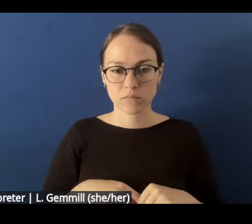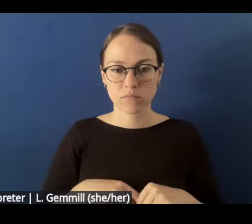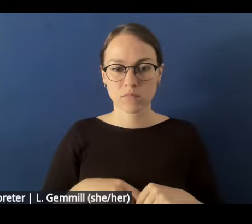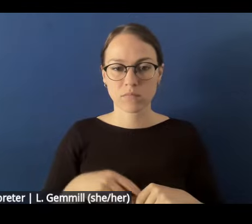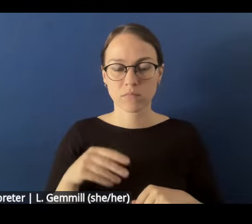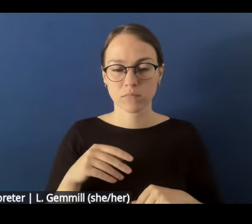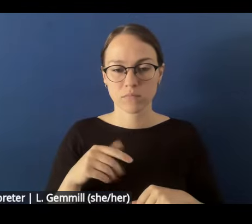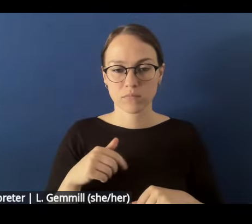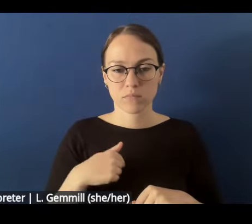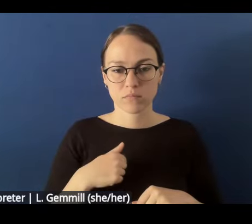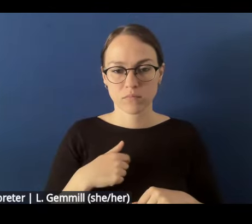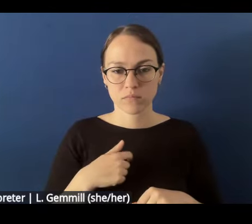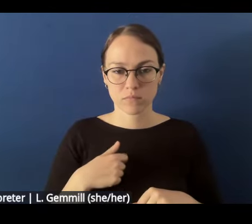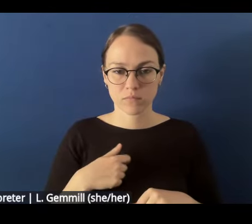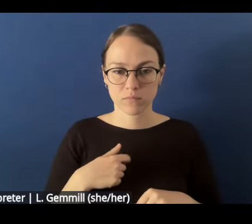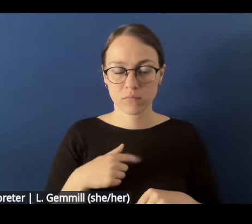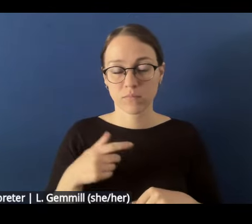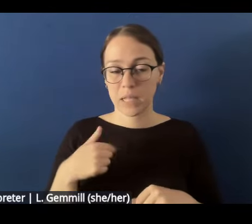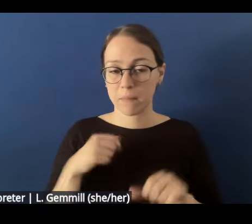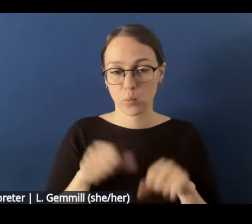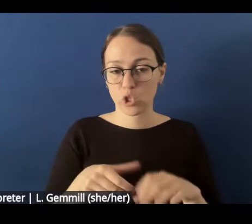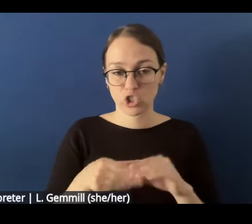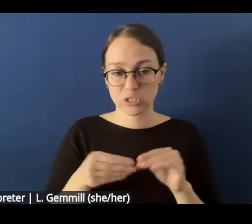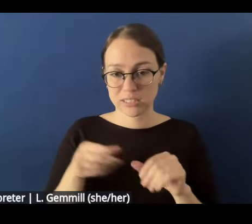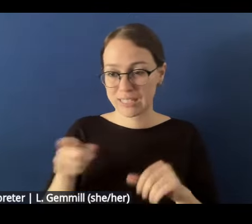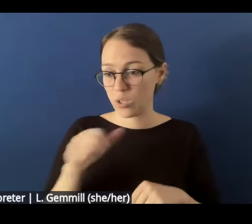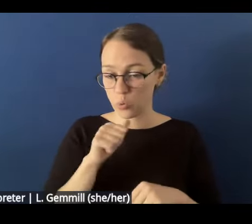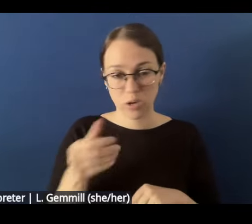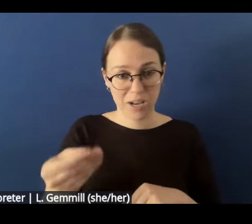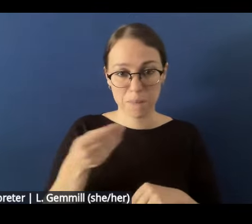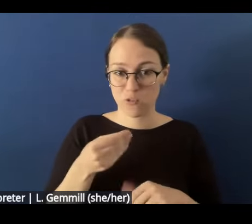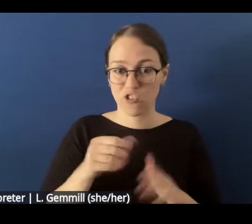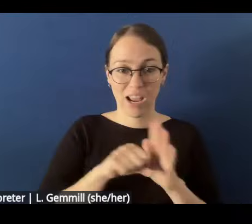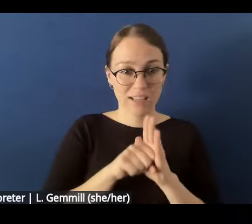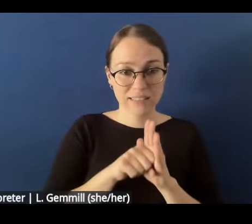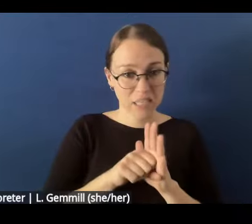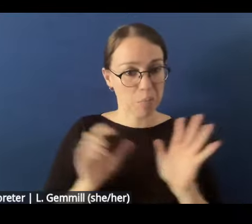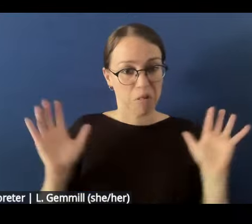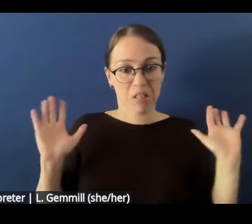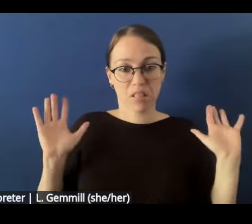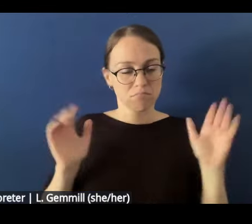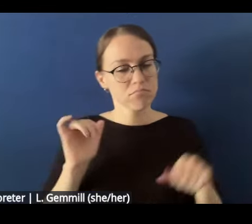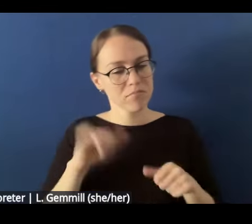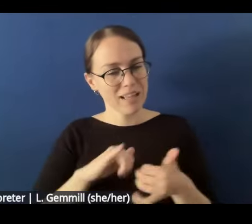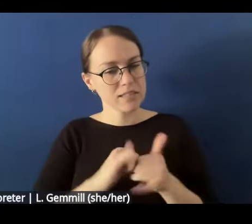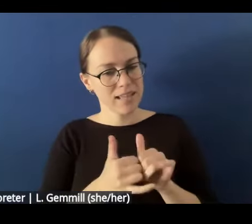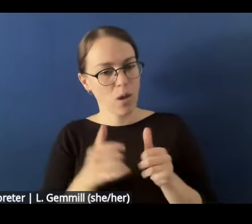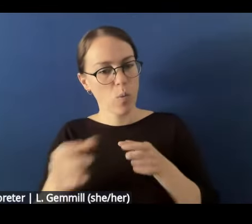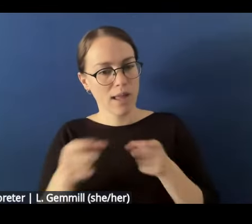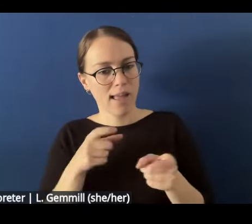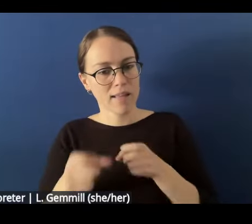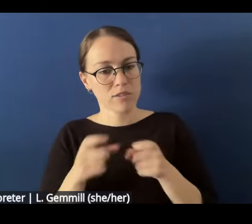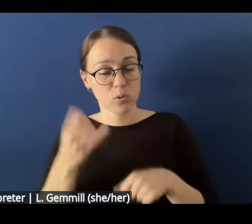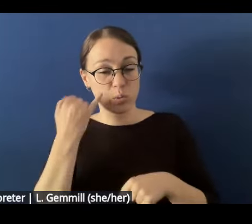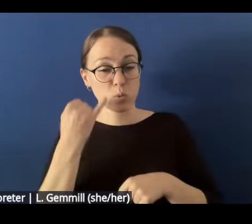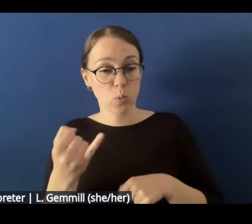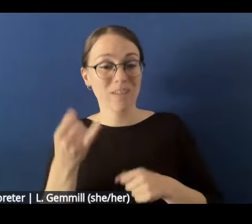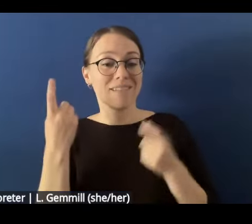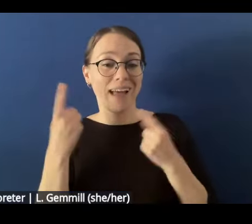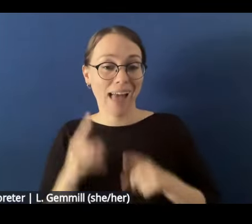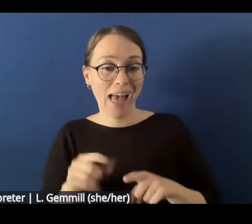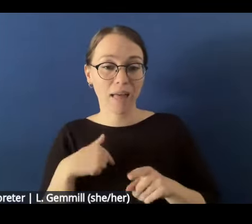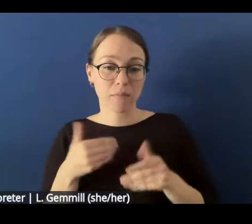the sample. It comes in front of us. We say, all right, that's out. And that's how we would handle it. Yeah. So like if that happens, we would do the staff report, we would